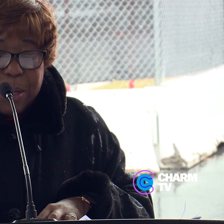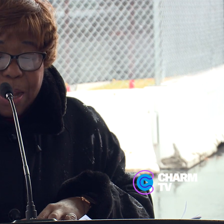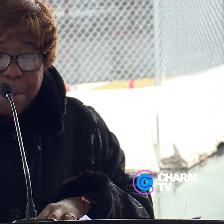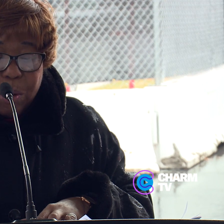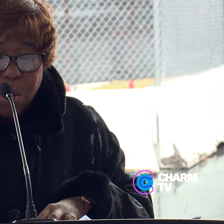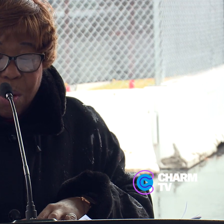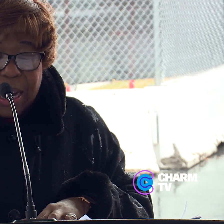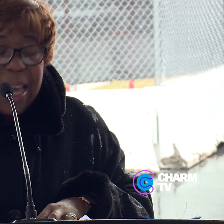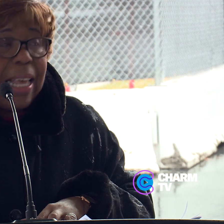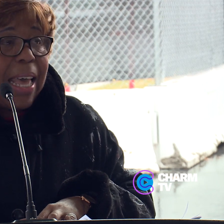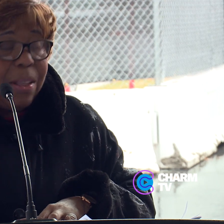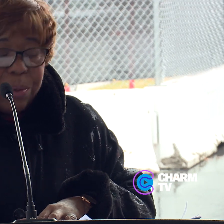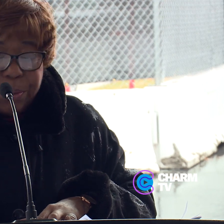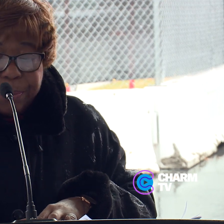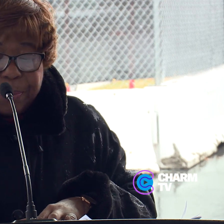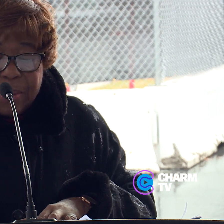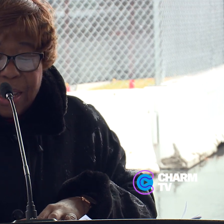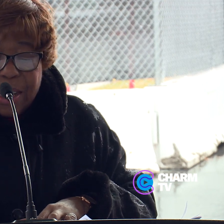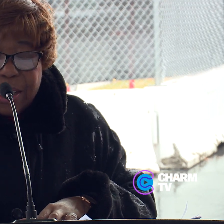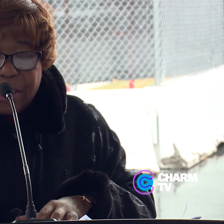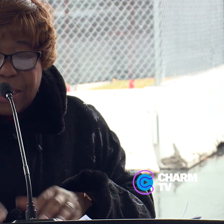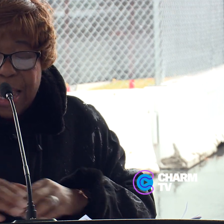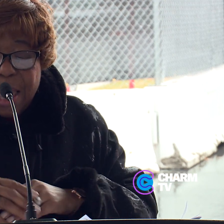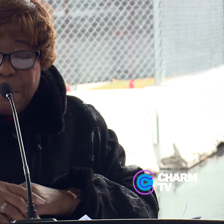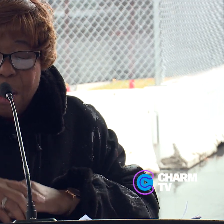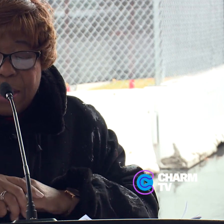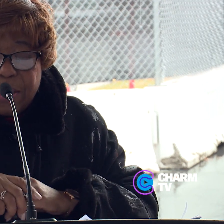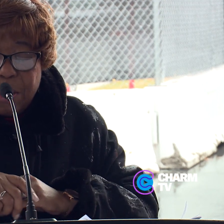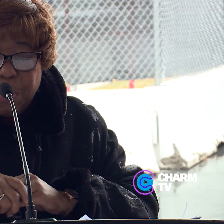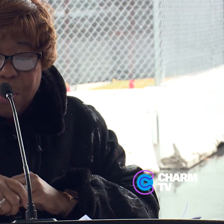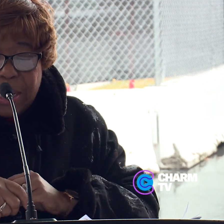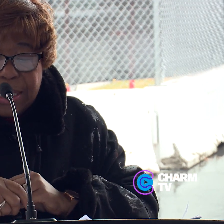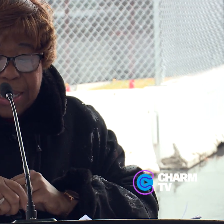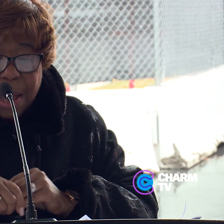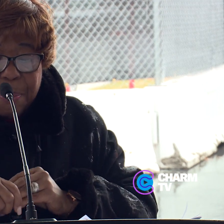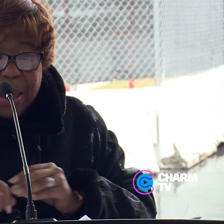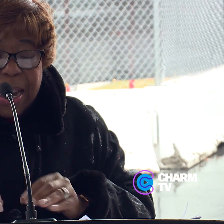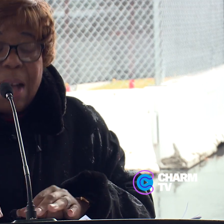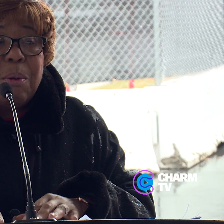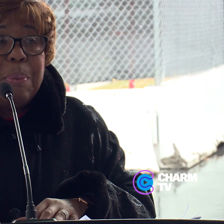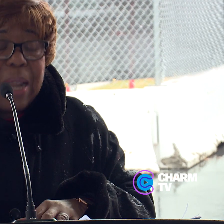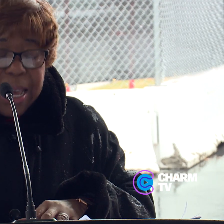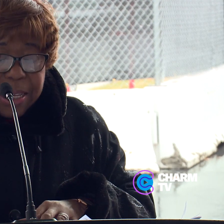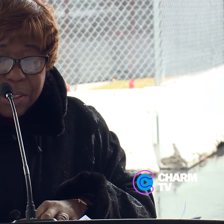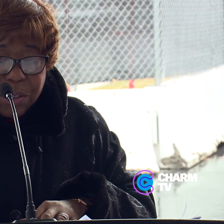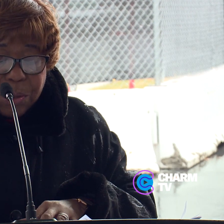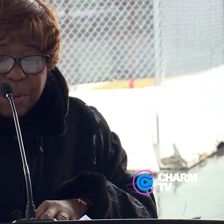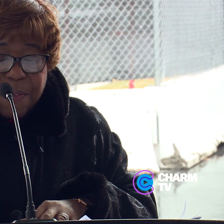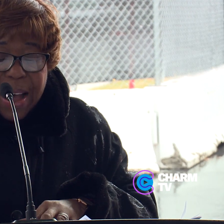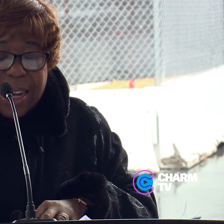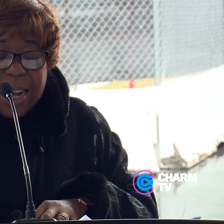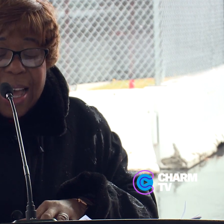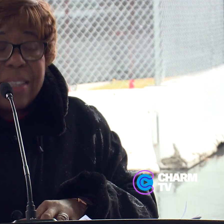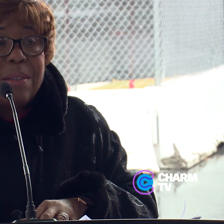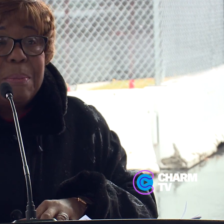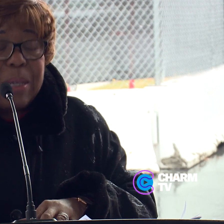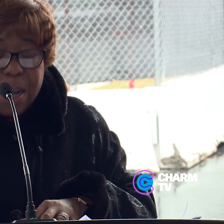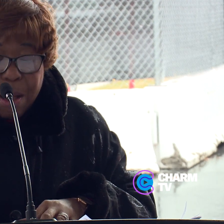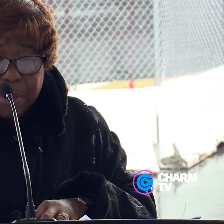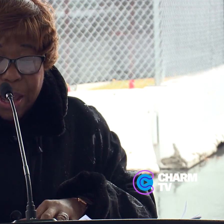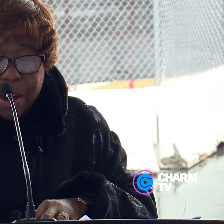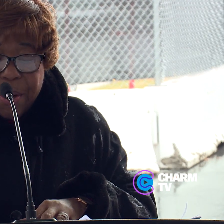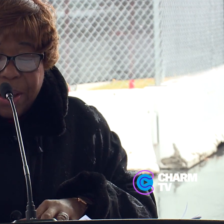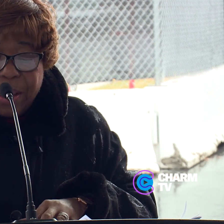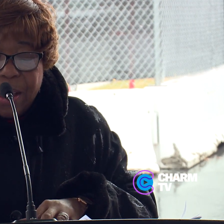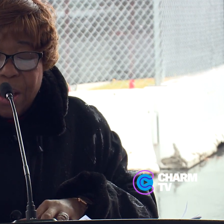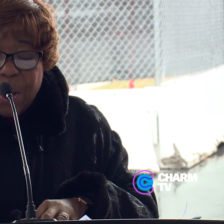Greater Mondawmin Coordinating Council. Today marks an important step in our plans to revitalize the